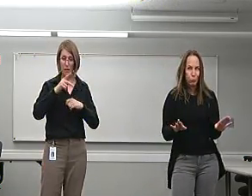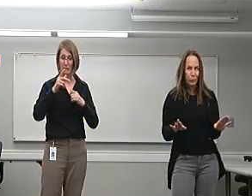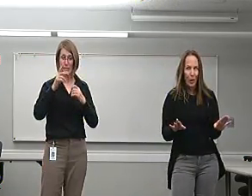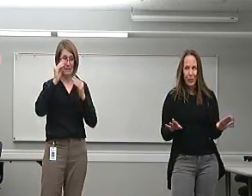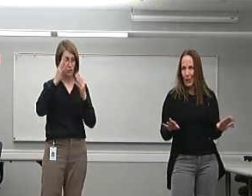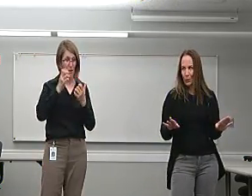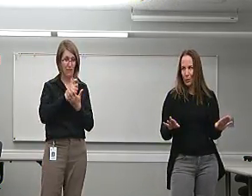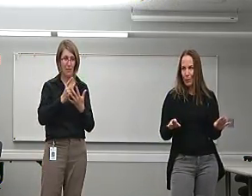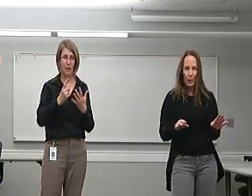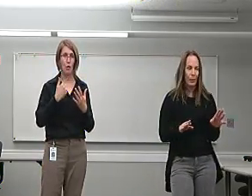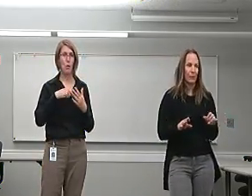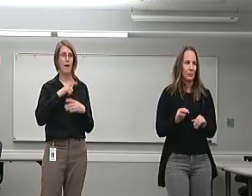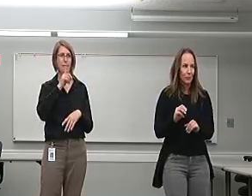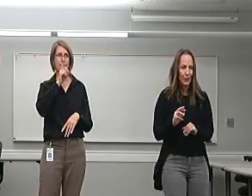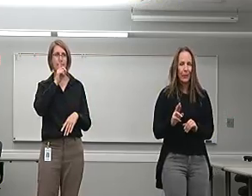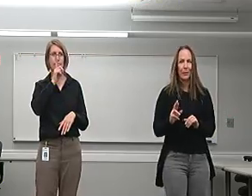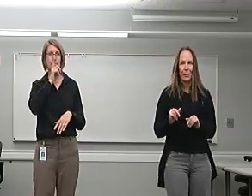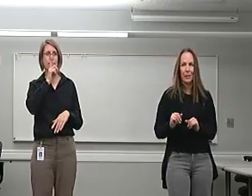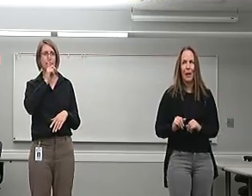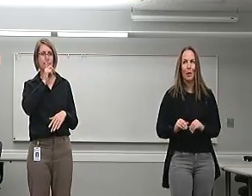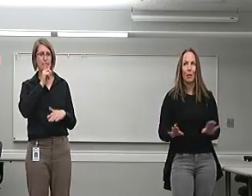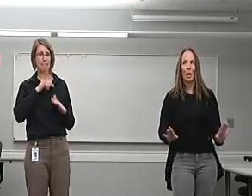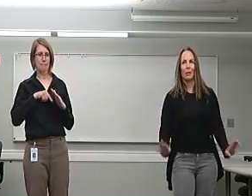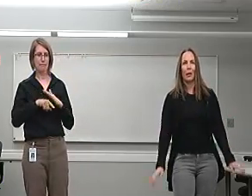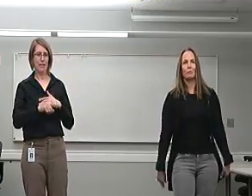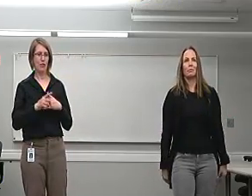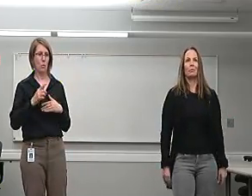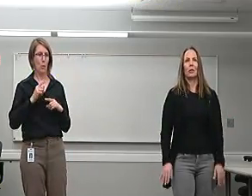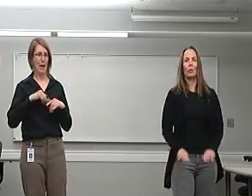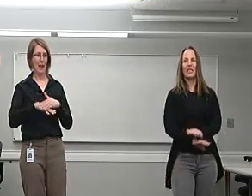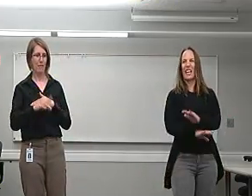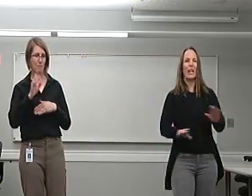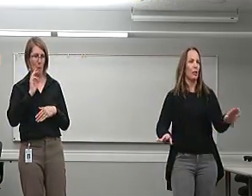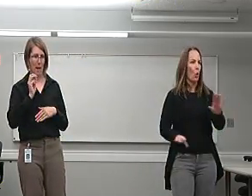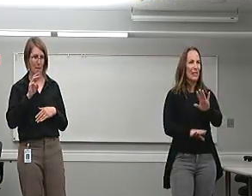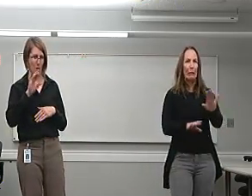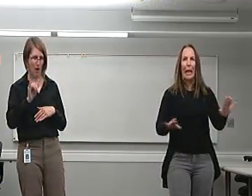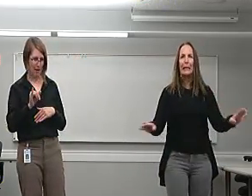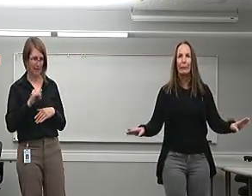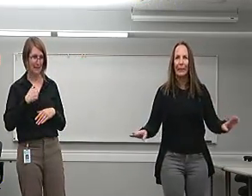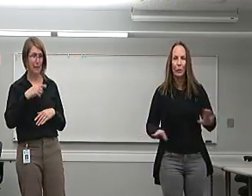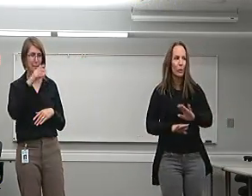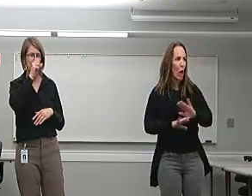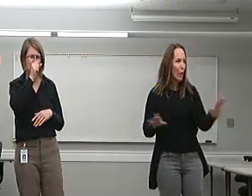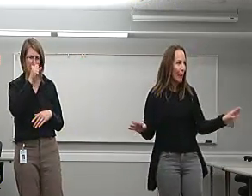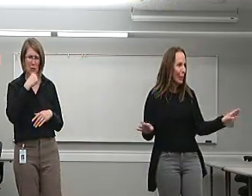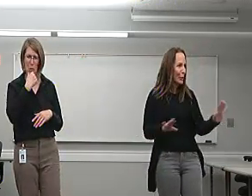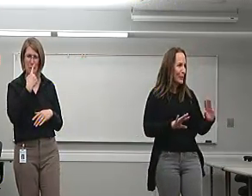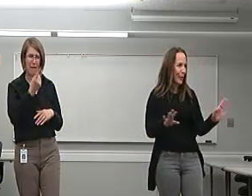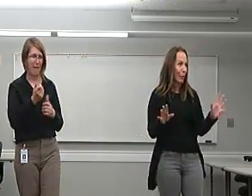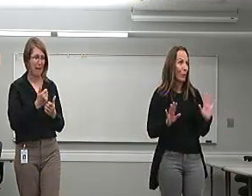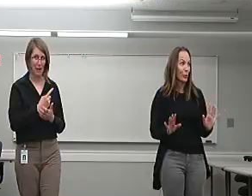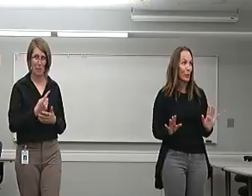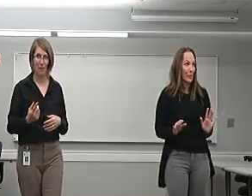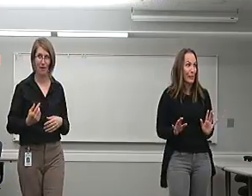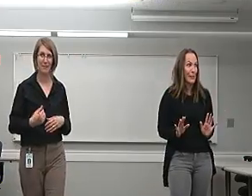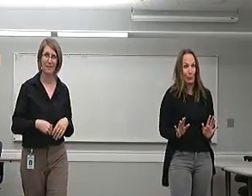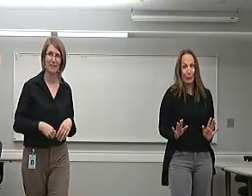We go in, gets an MRI. Like we say, don't tell anybody, don't talk about it. Don't like we were doing this